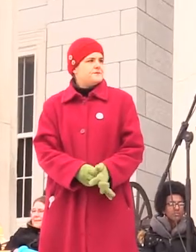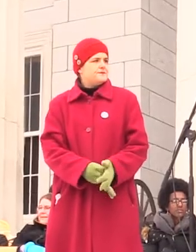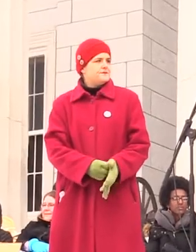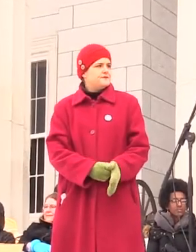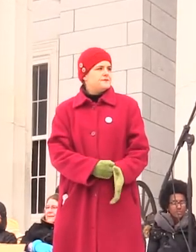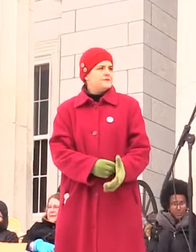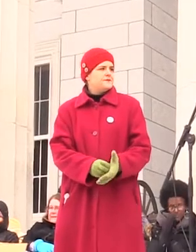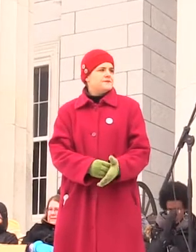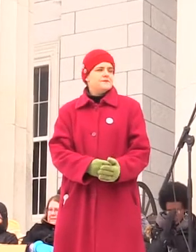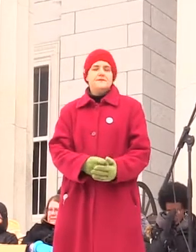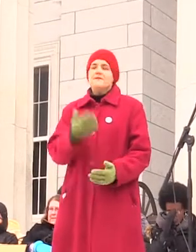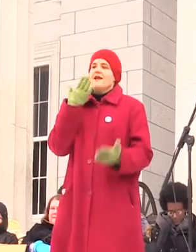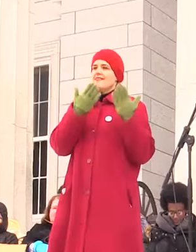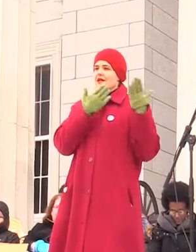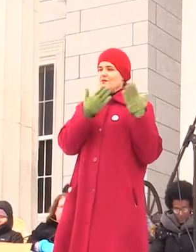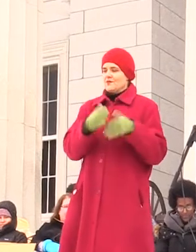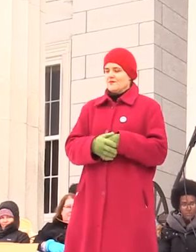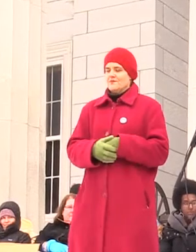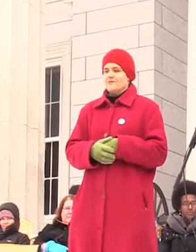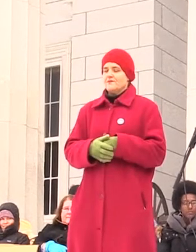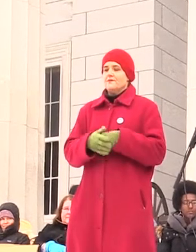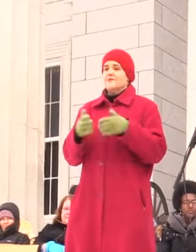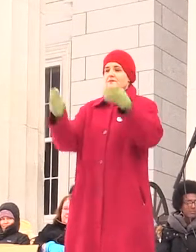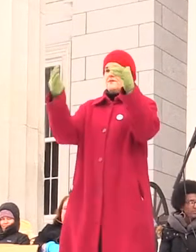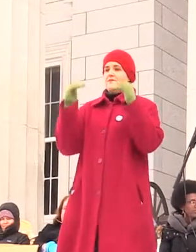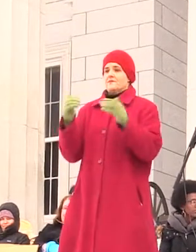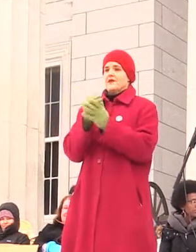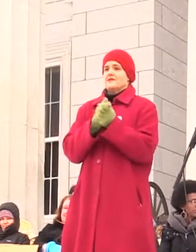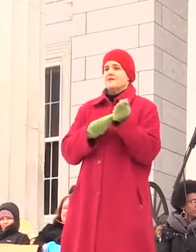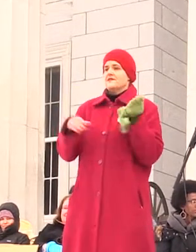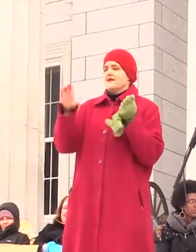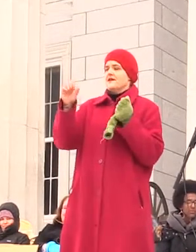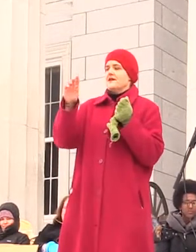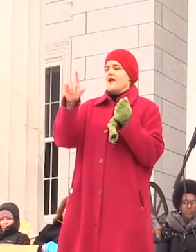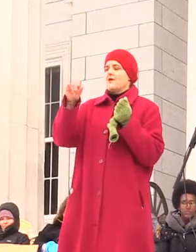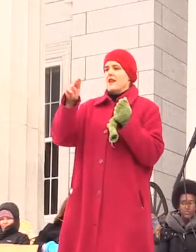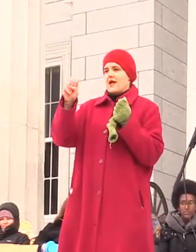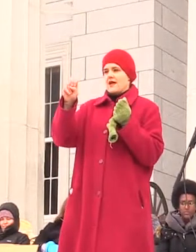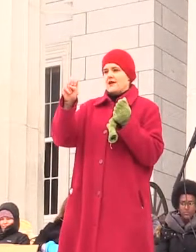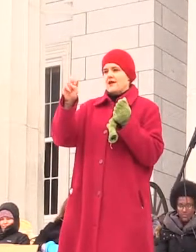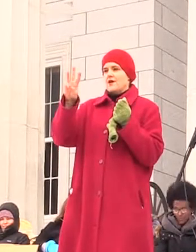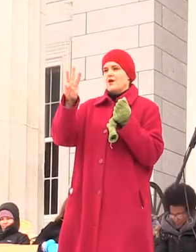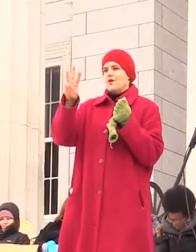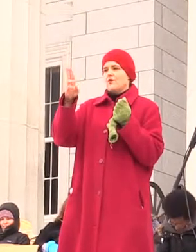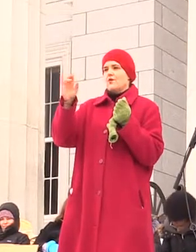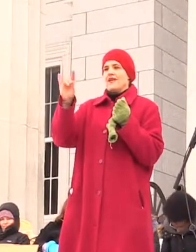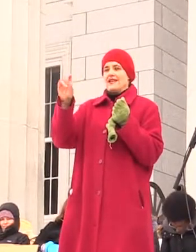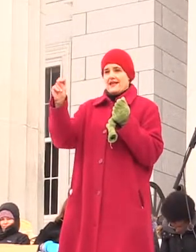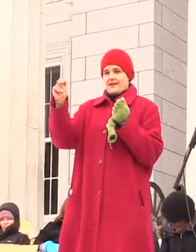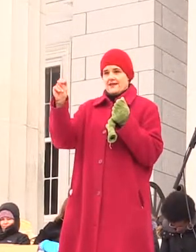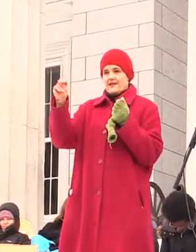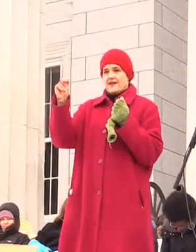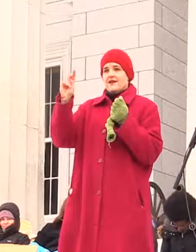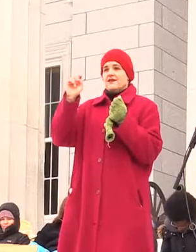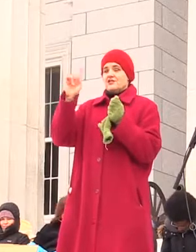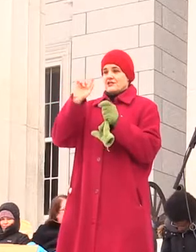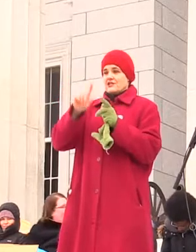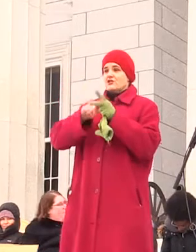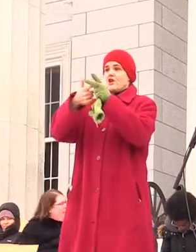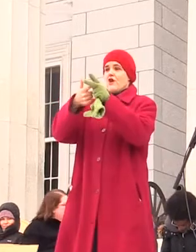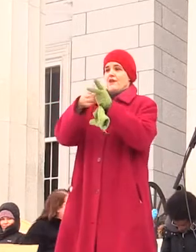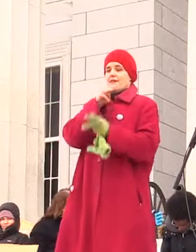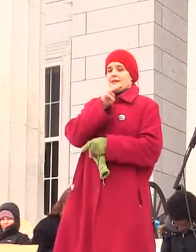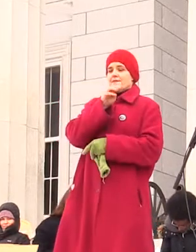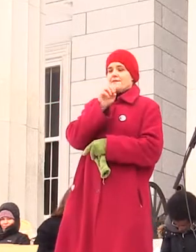Thank you, Melody. Next up is Caroline Whitten. Caroline is the co-founder of the Me Too Orchestra, the